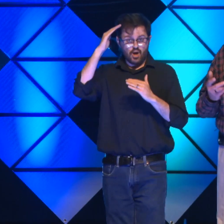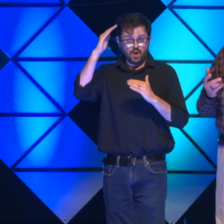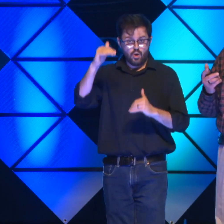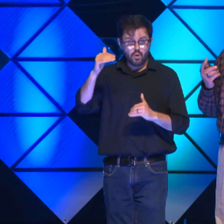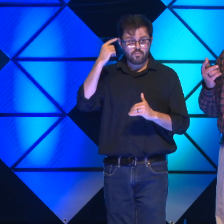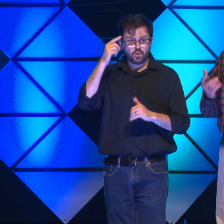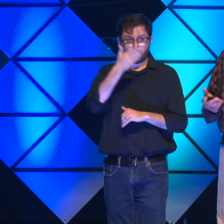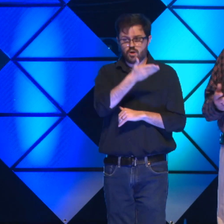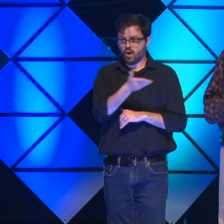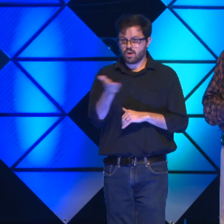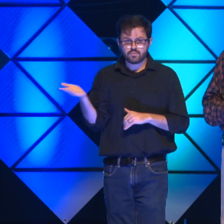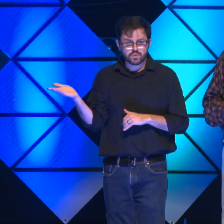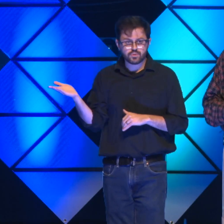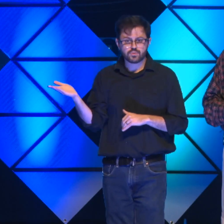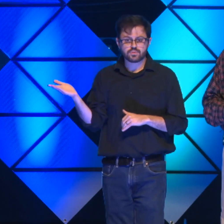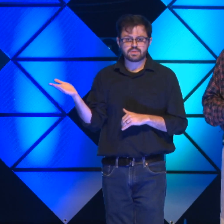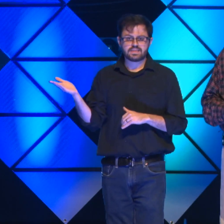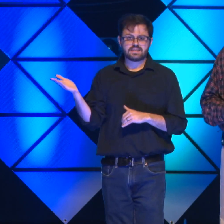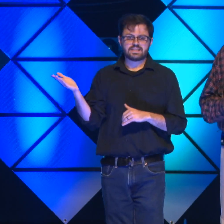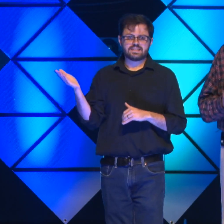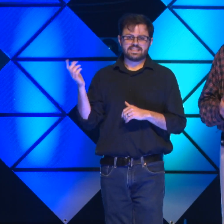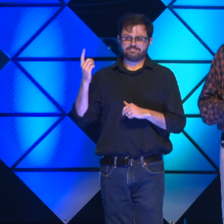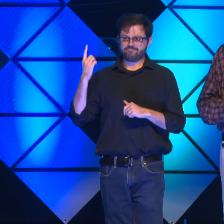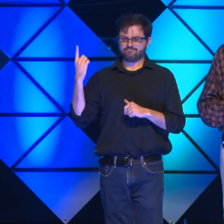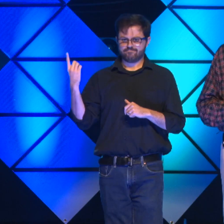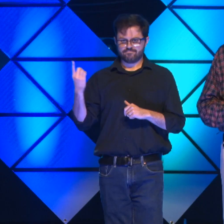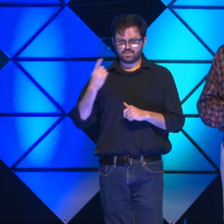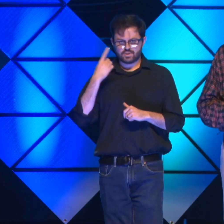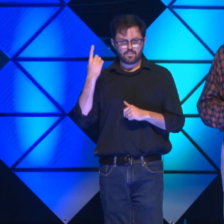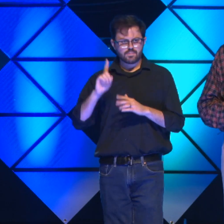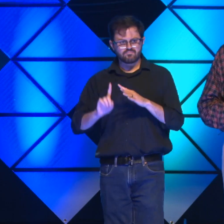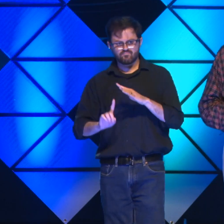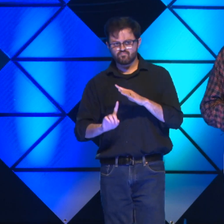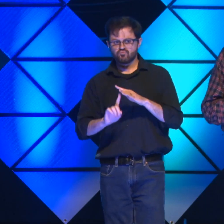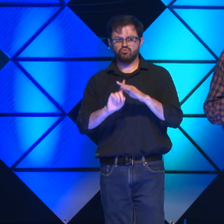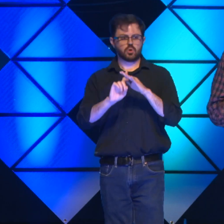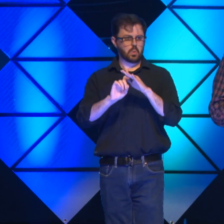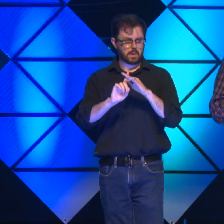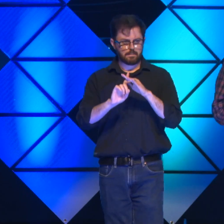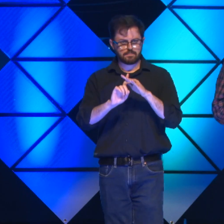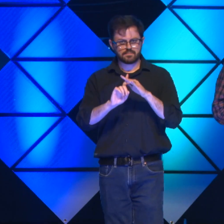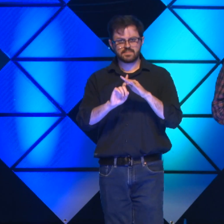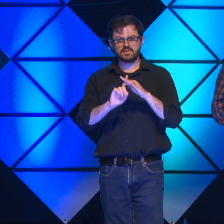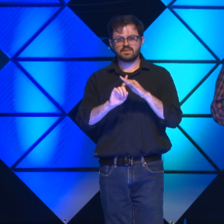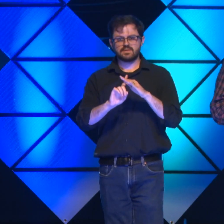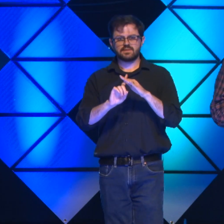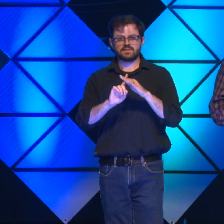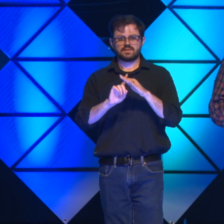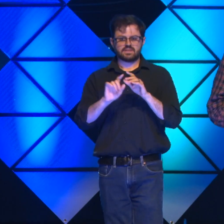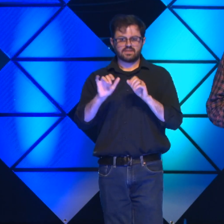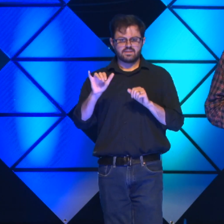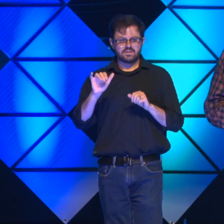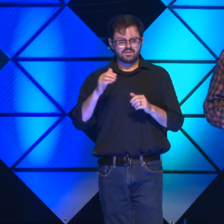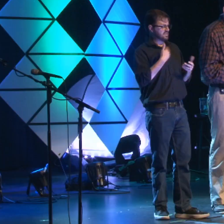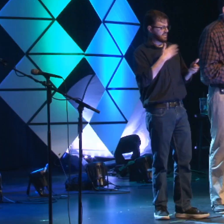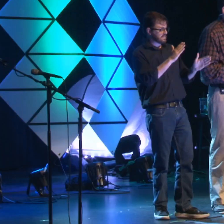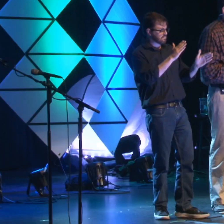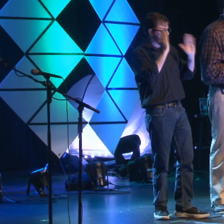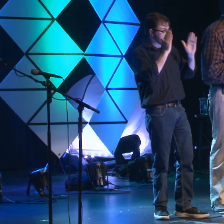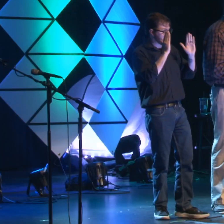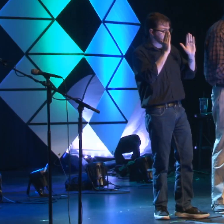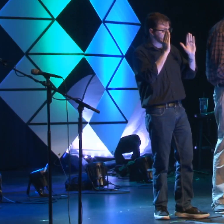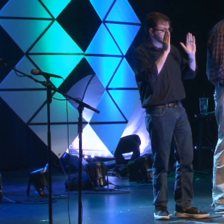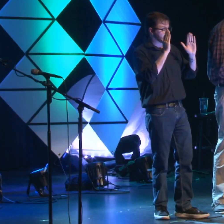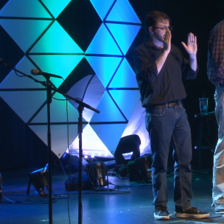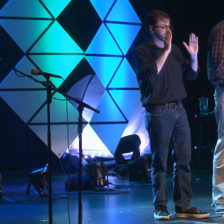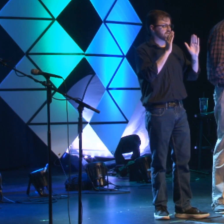is that there is someone who presents themselves to you in such a way as to hear your story, the